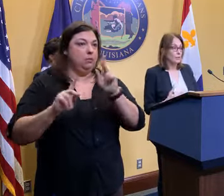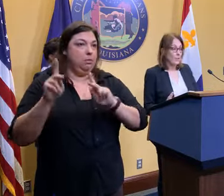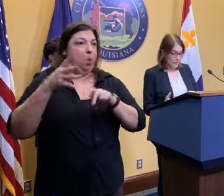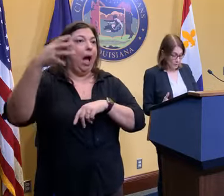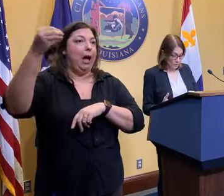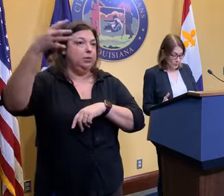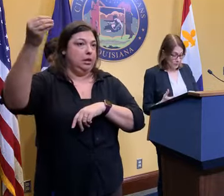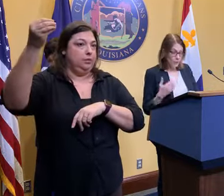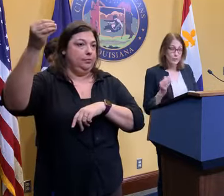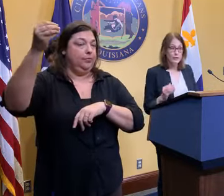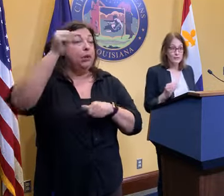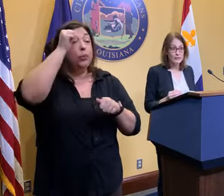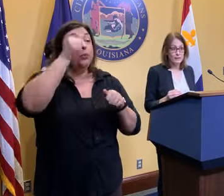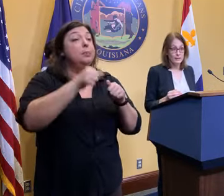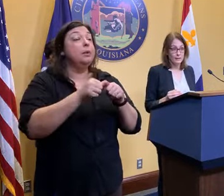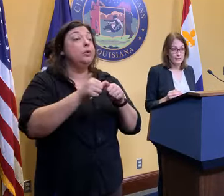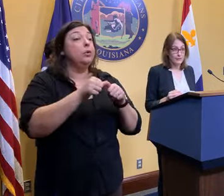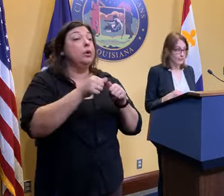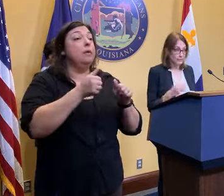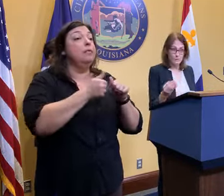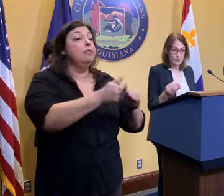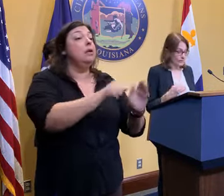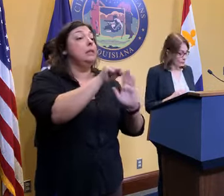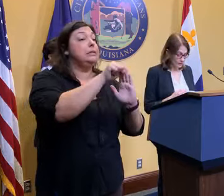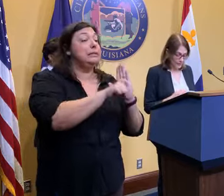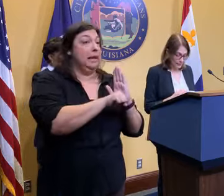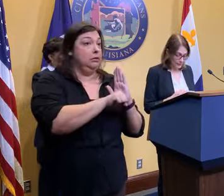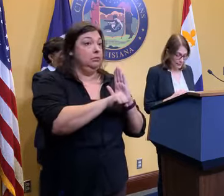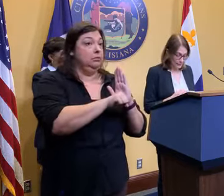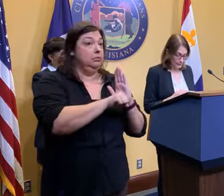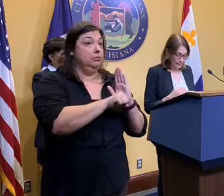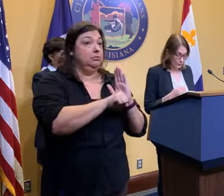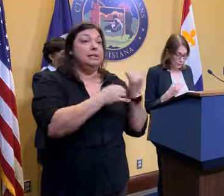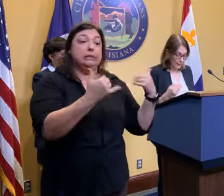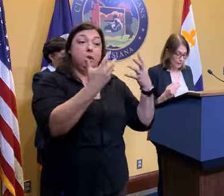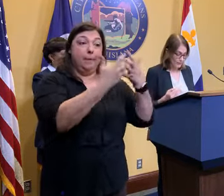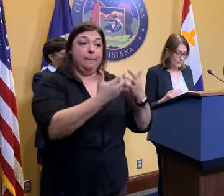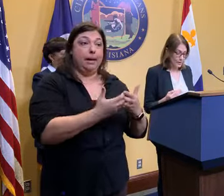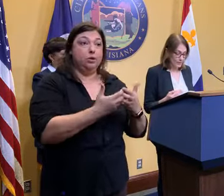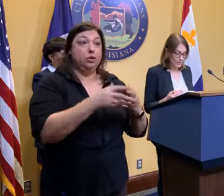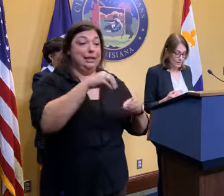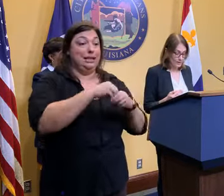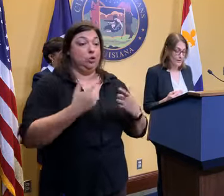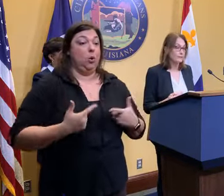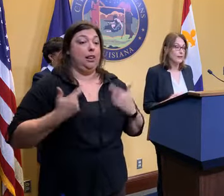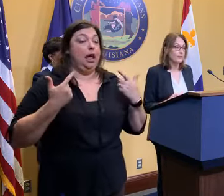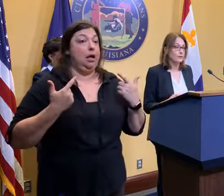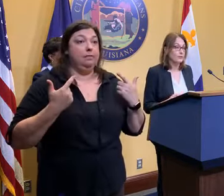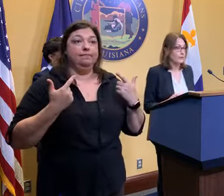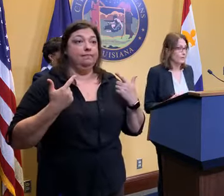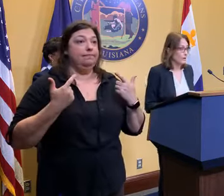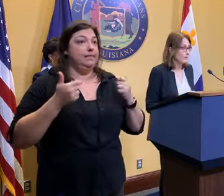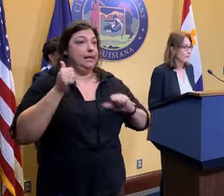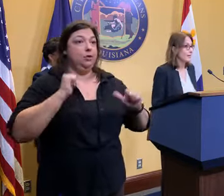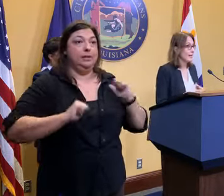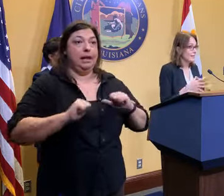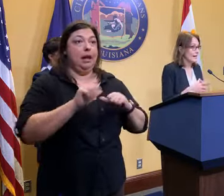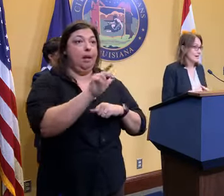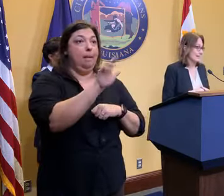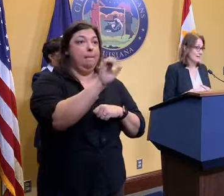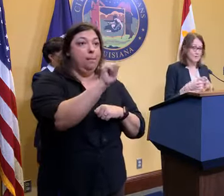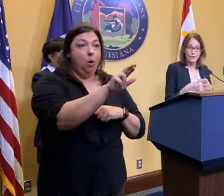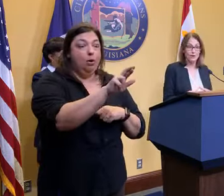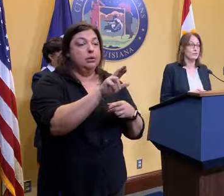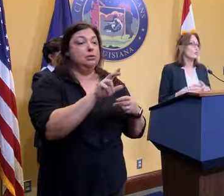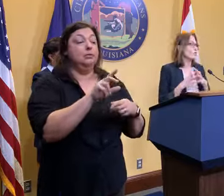As a reminder, per the state's guidelines, and these match the state's guidelines, indoor live entertainment is not allowed in bars, and